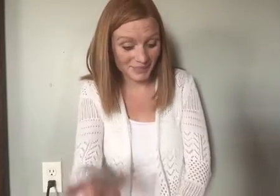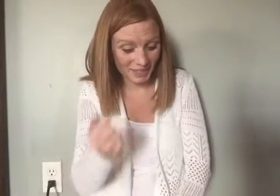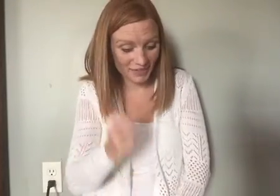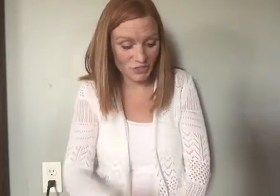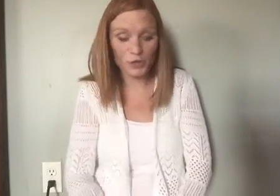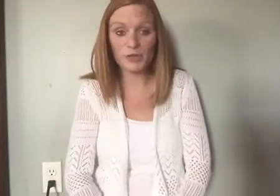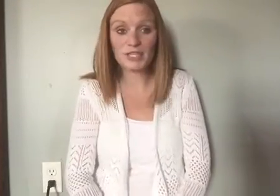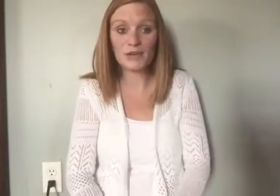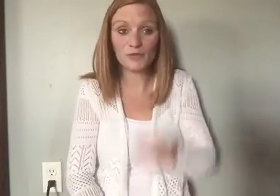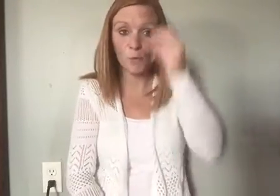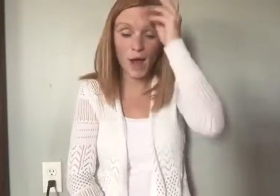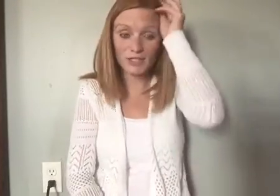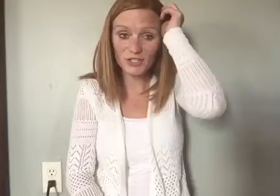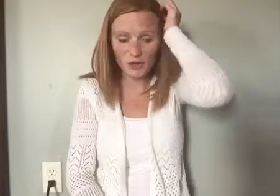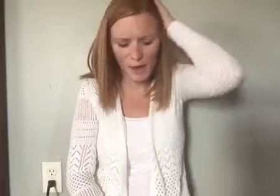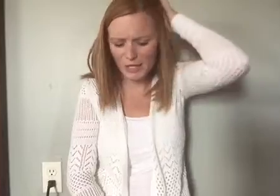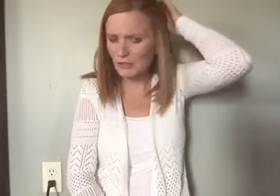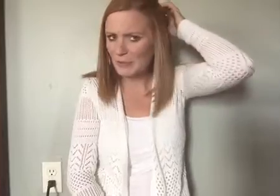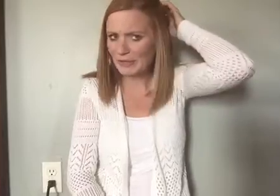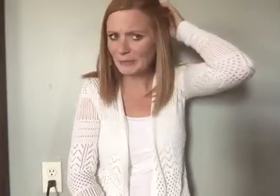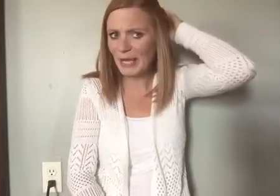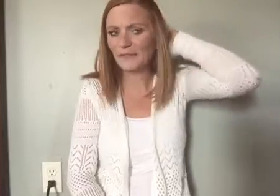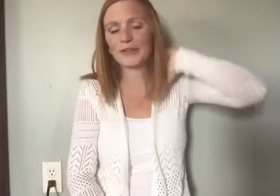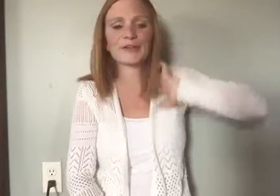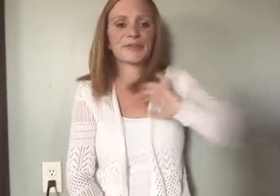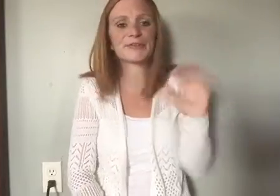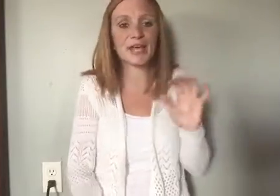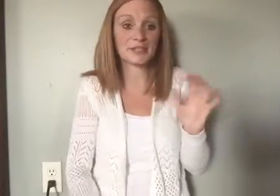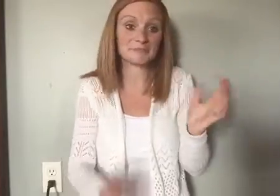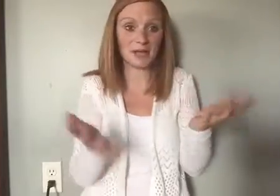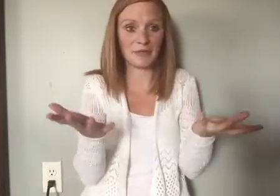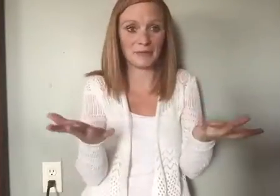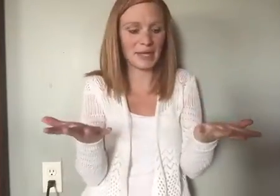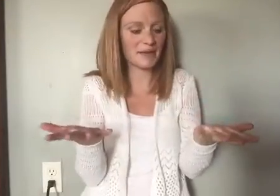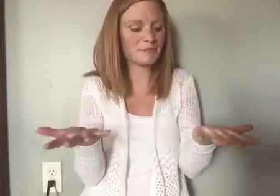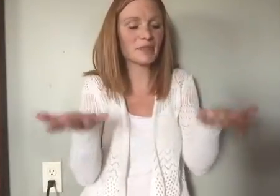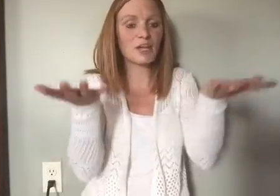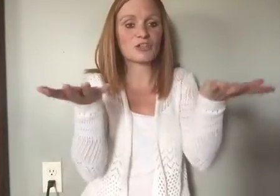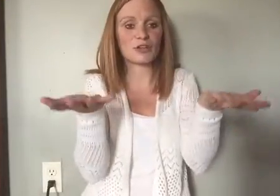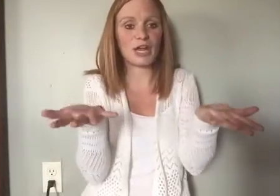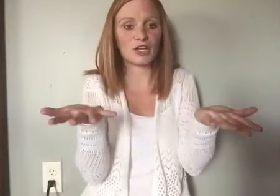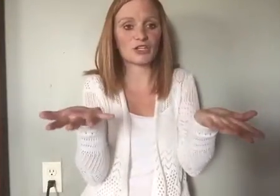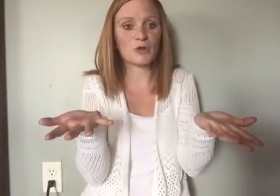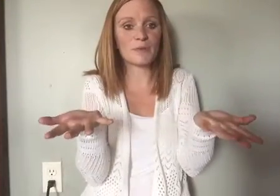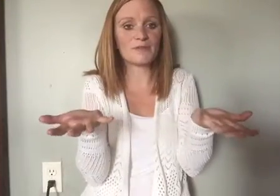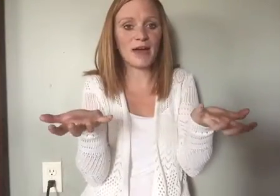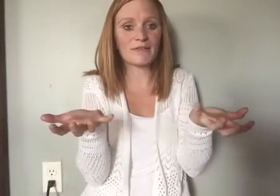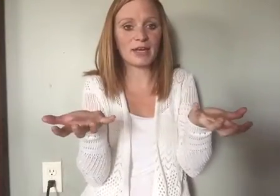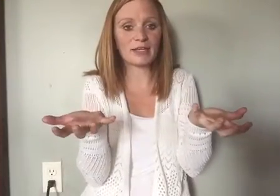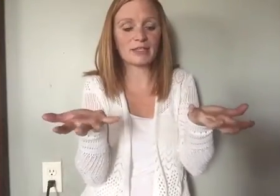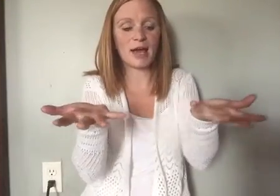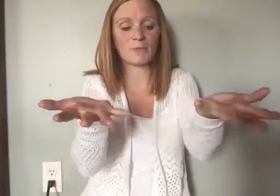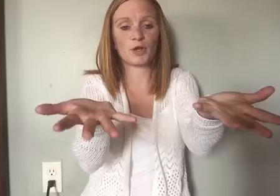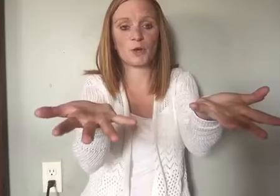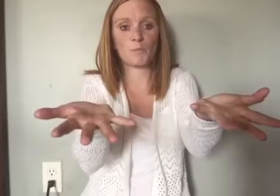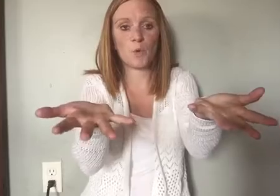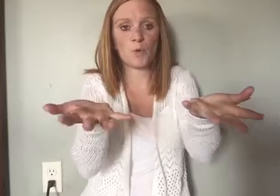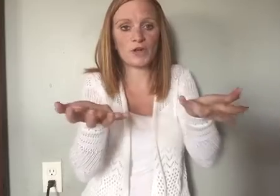Here they show you the sign for want and don't want, so apparently we haven't learned those yet. I thought we had. So you got your 2 open 5 hands. You're going to pull your